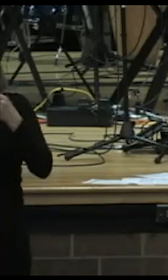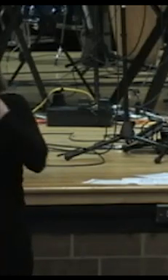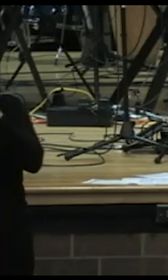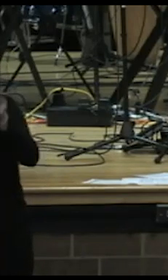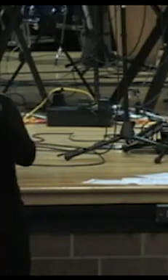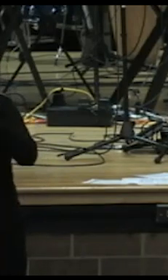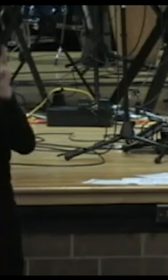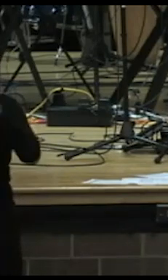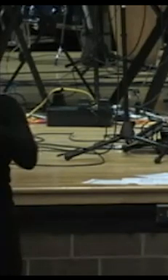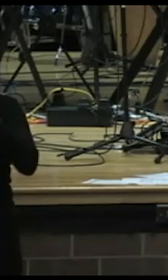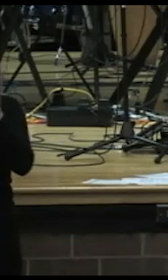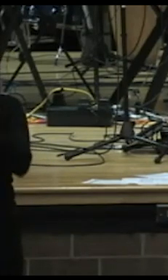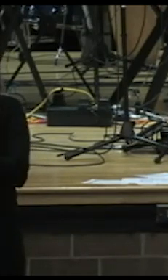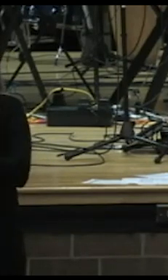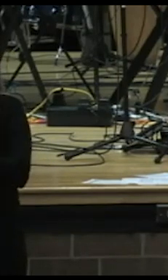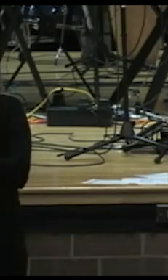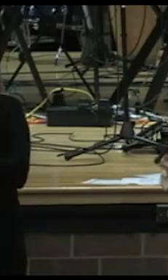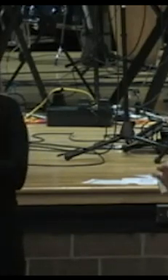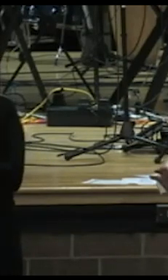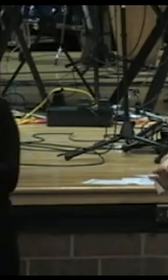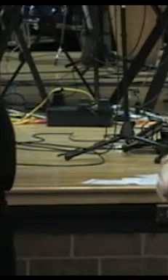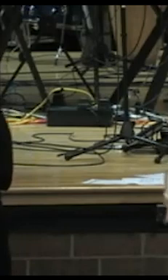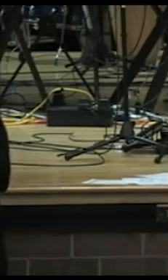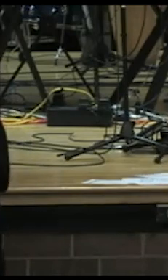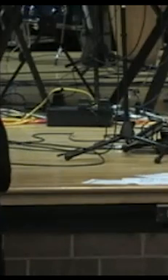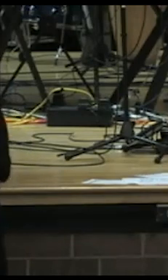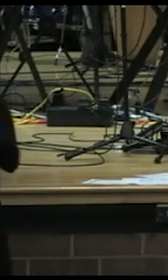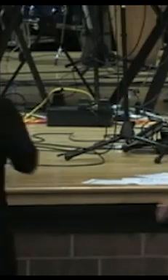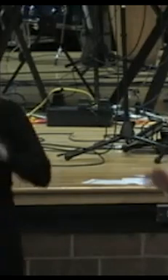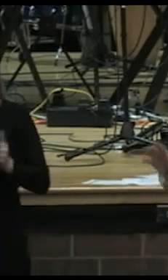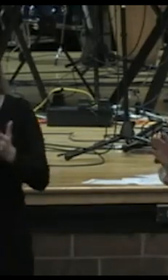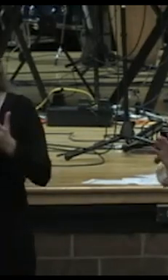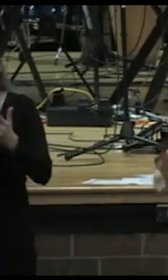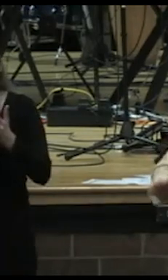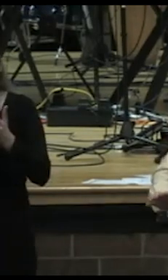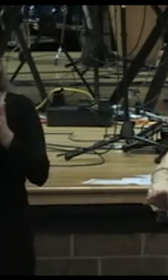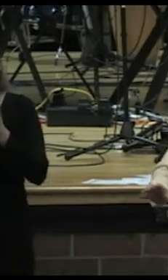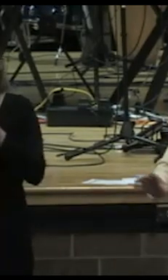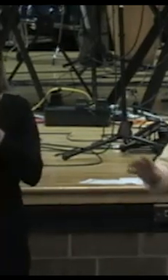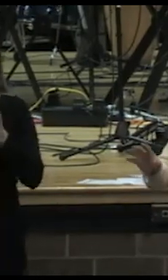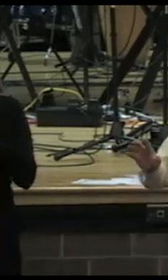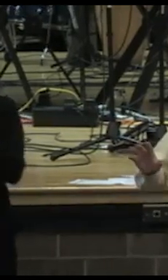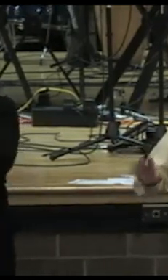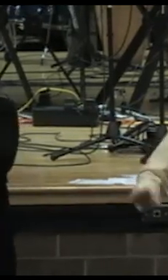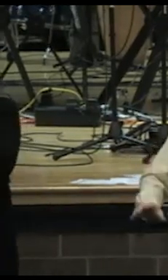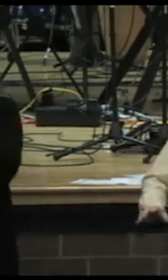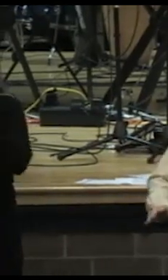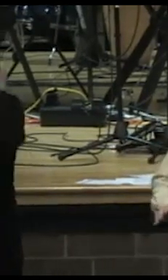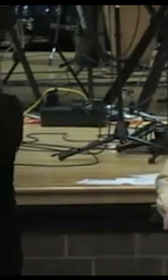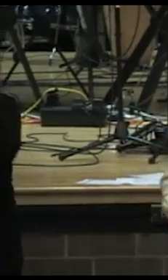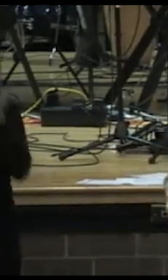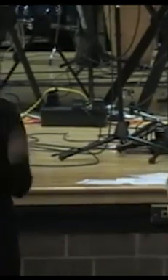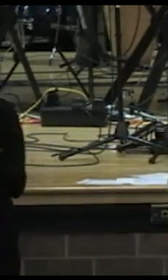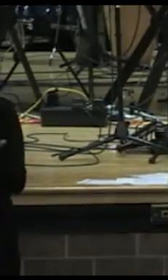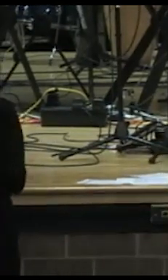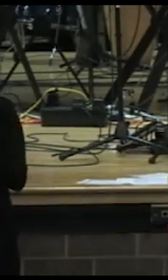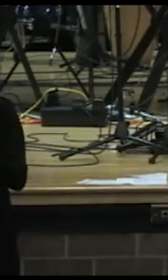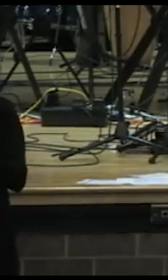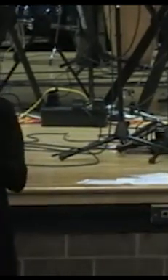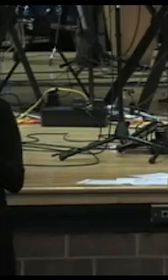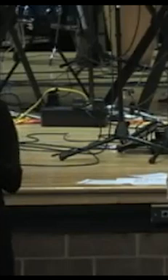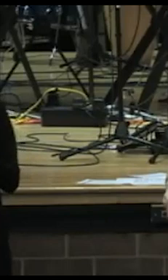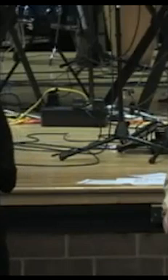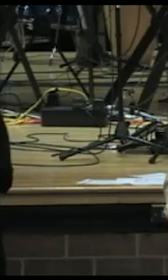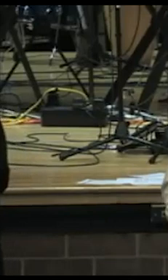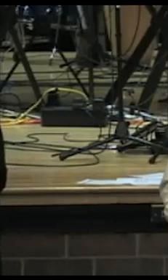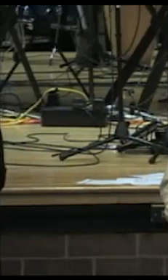Can you say amen to that? The third core value that we need to get behind, that we need to be praying, hallelujah, is